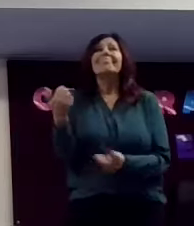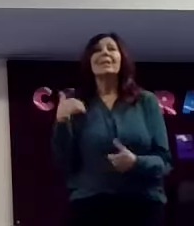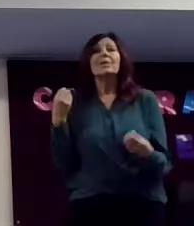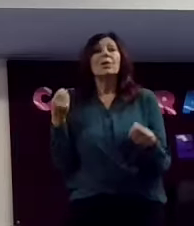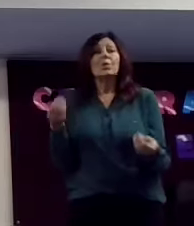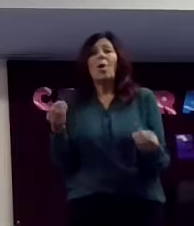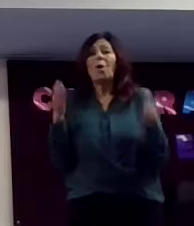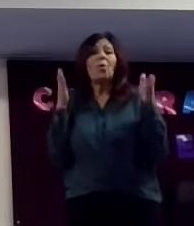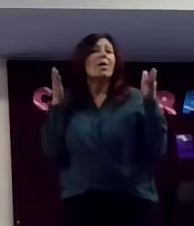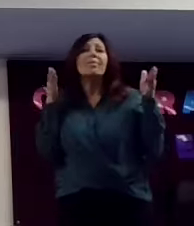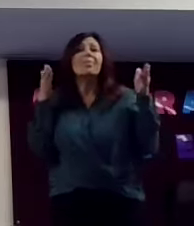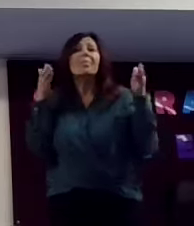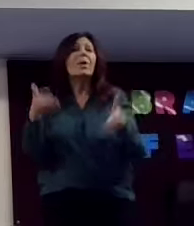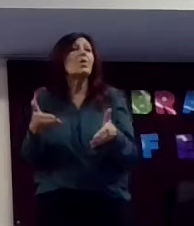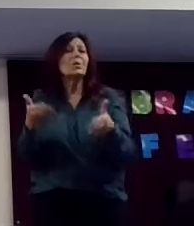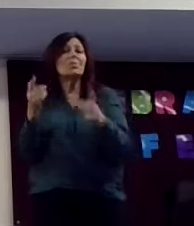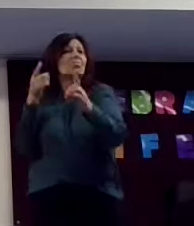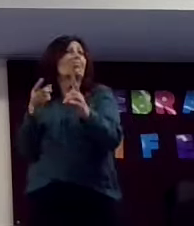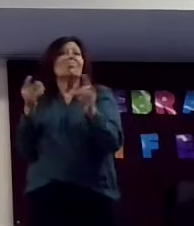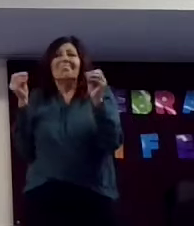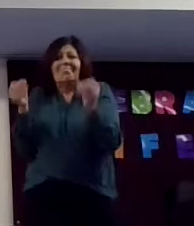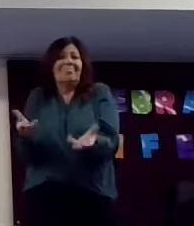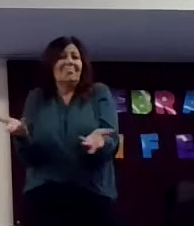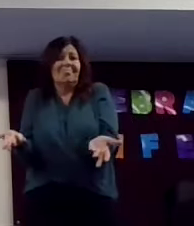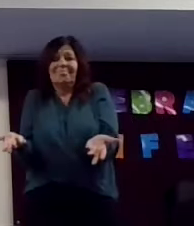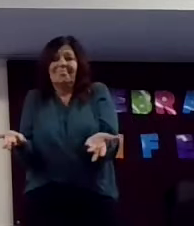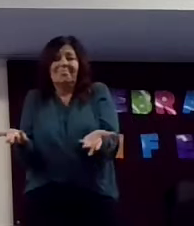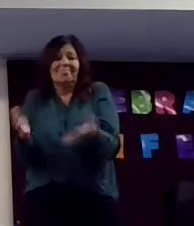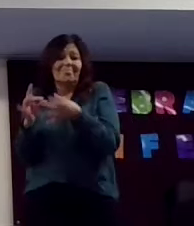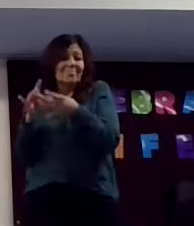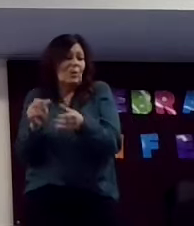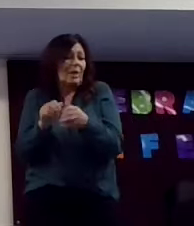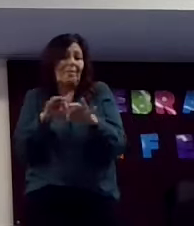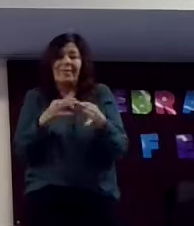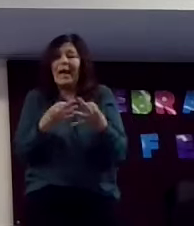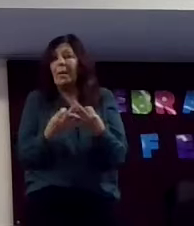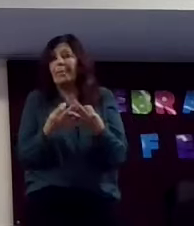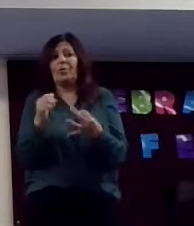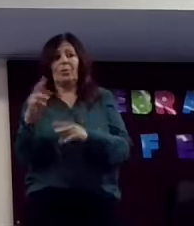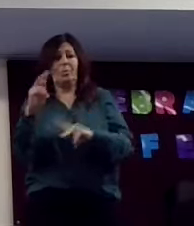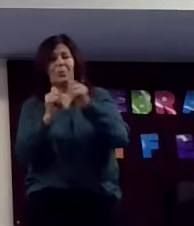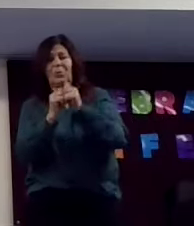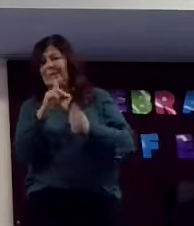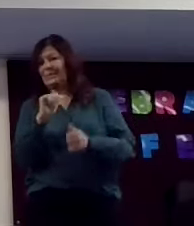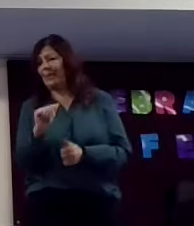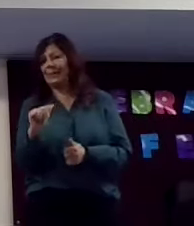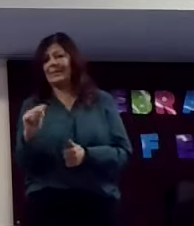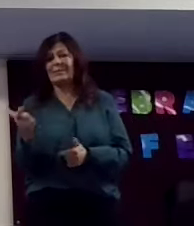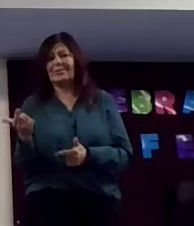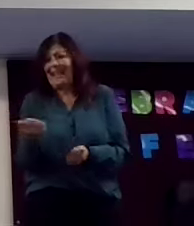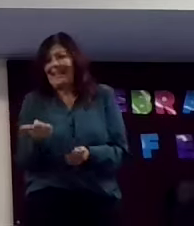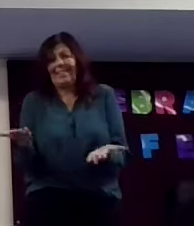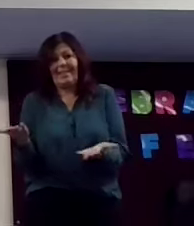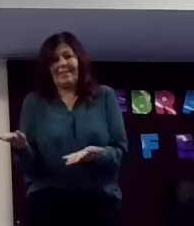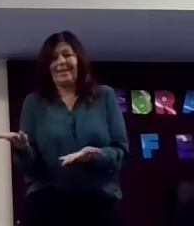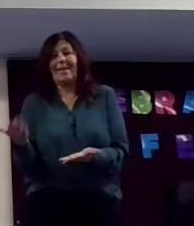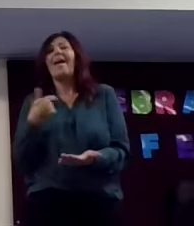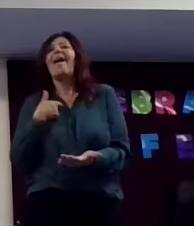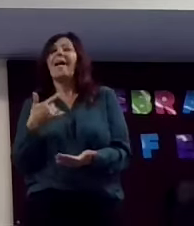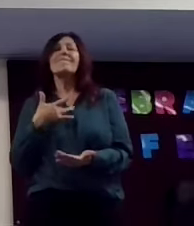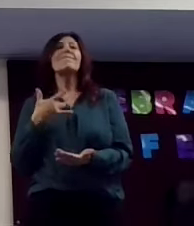any focus at all to anything having to do with families or people with disabilities or anything. And